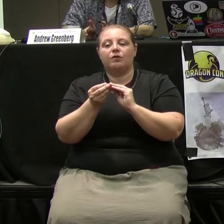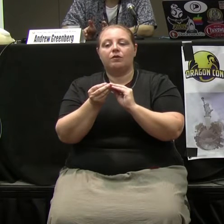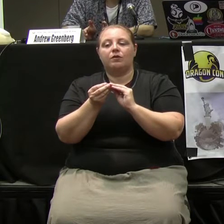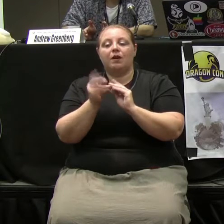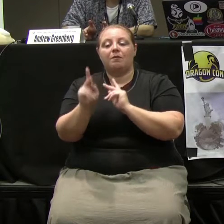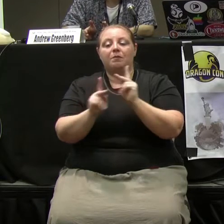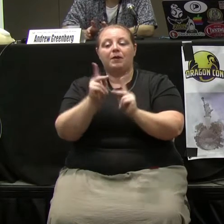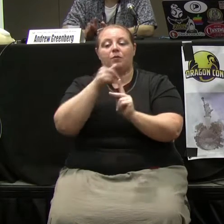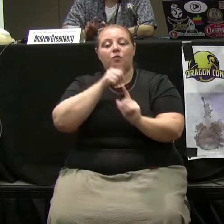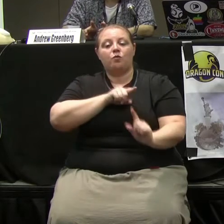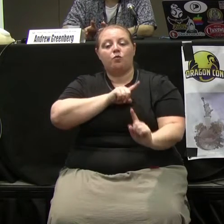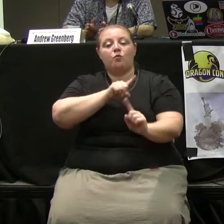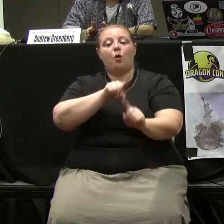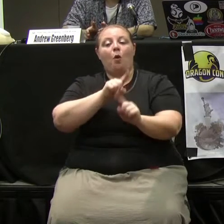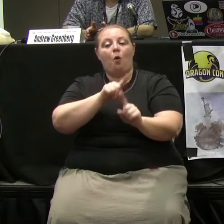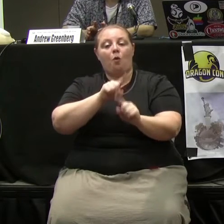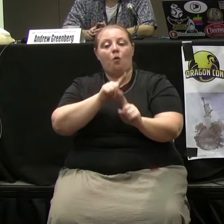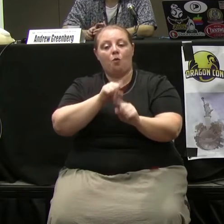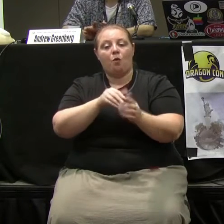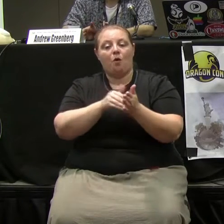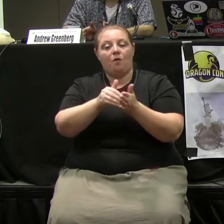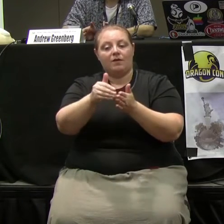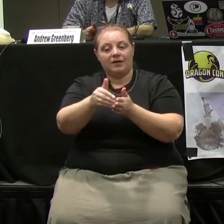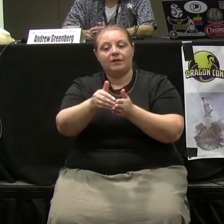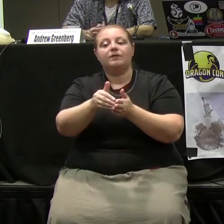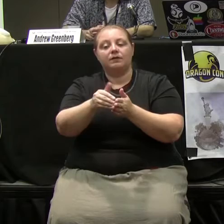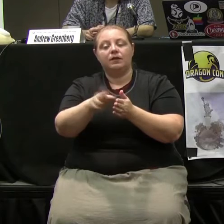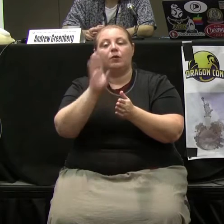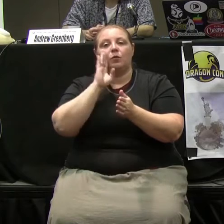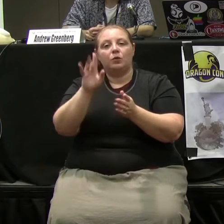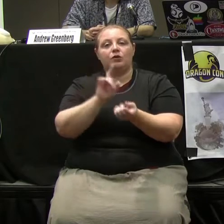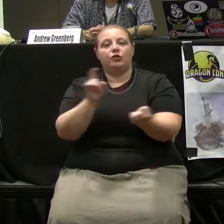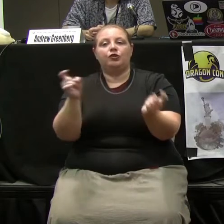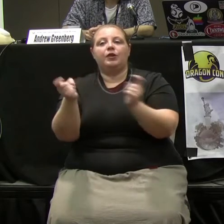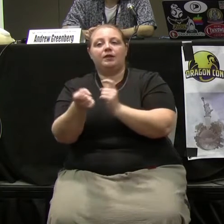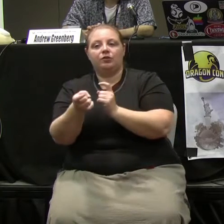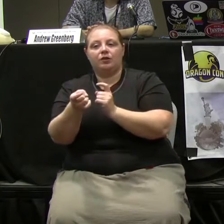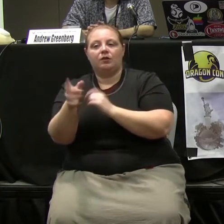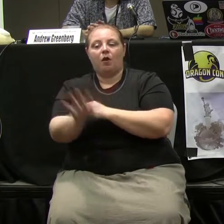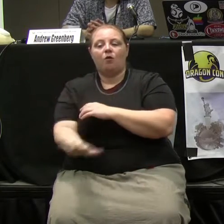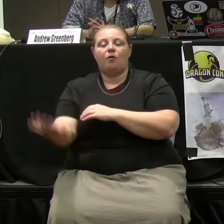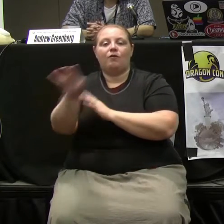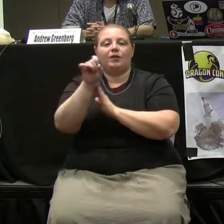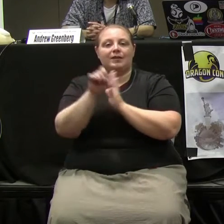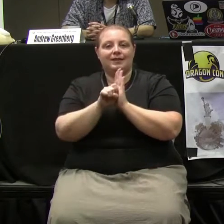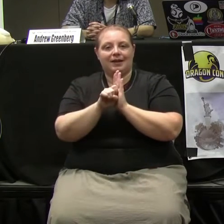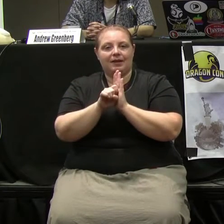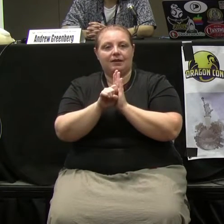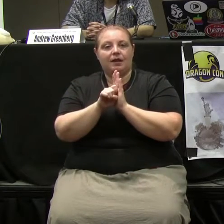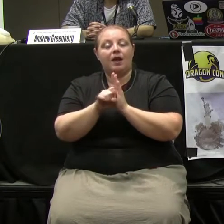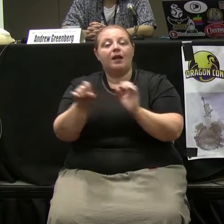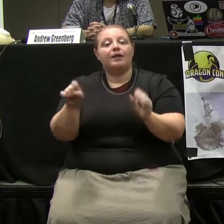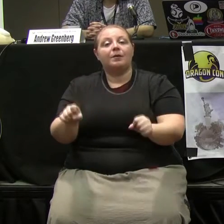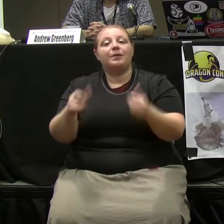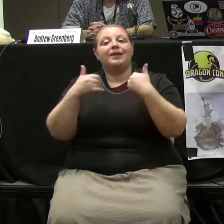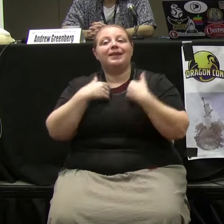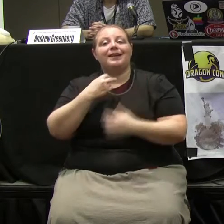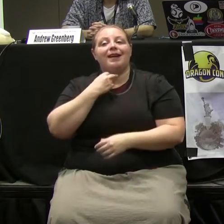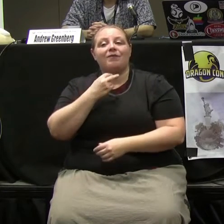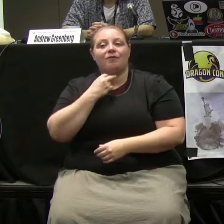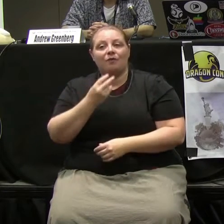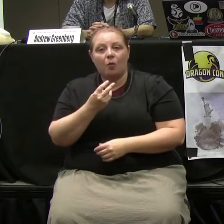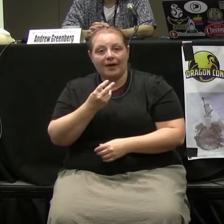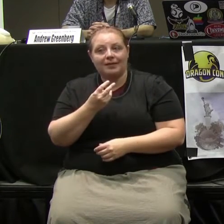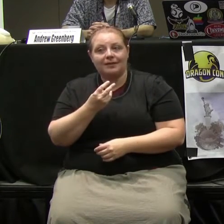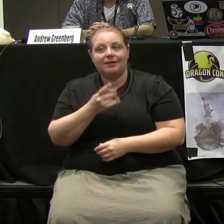people coming out to talk will make a big difference, and especially if they come from around the state. The ability to have a voice, to have a voice